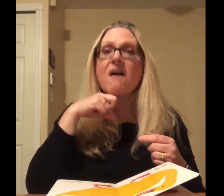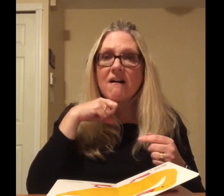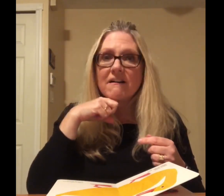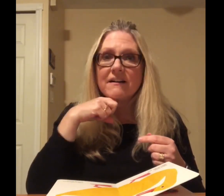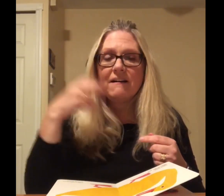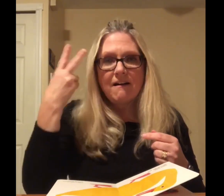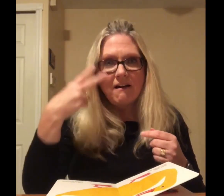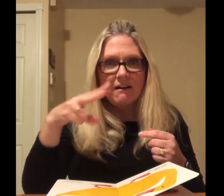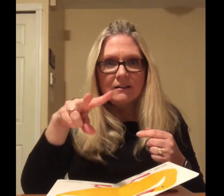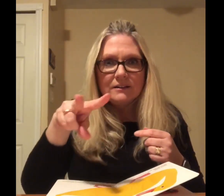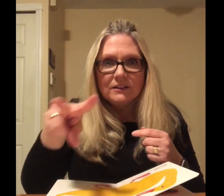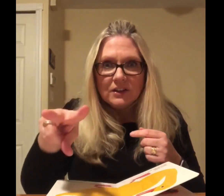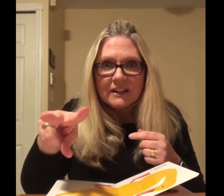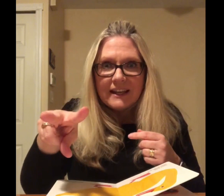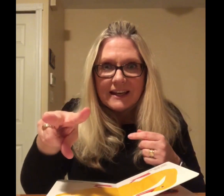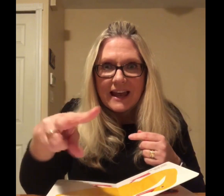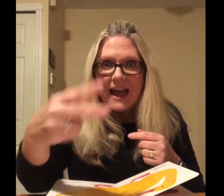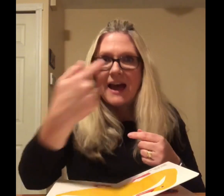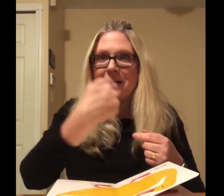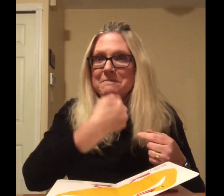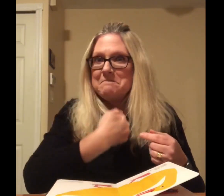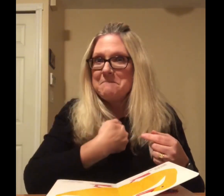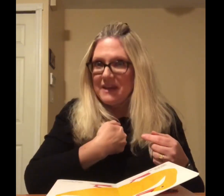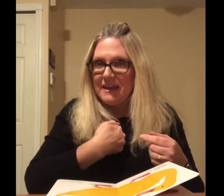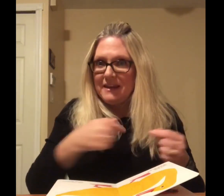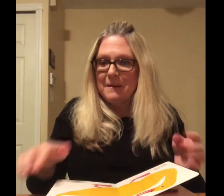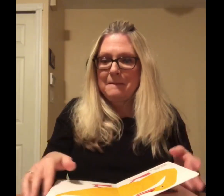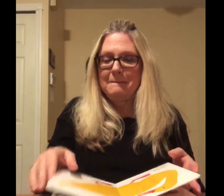frog looking at me.